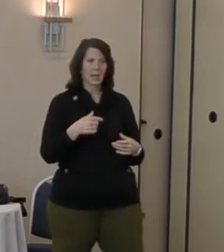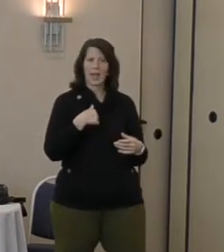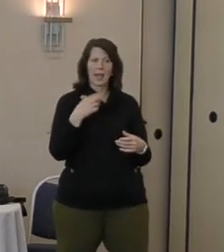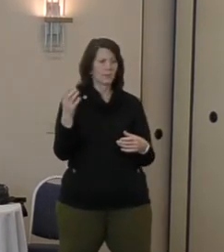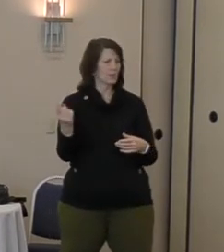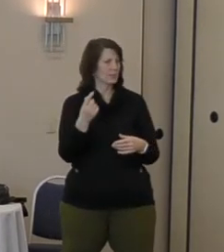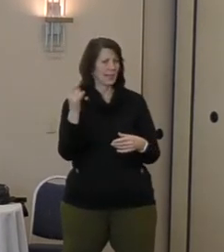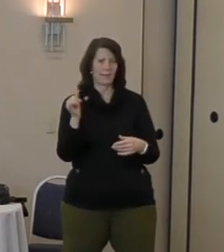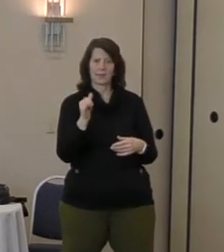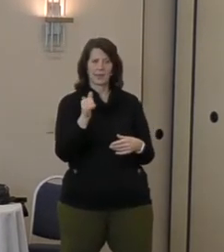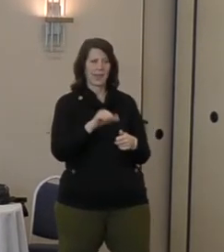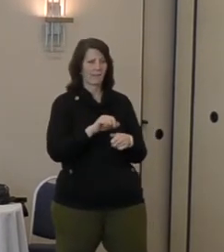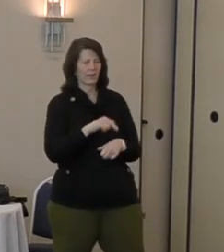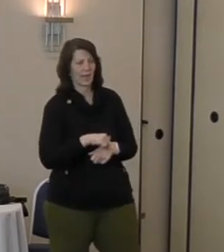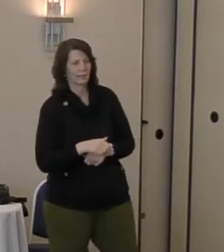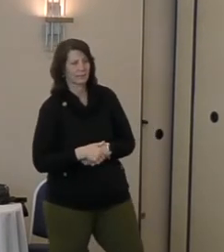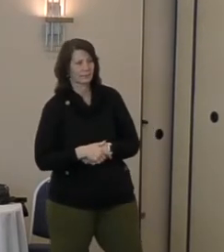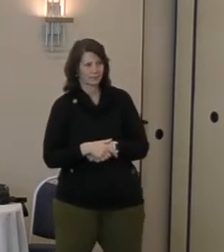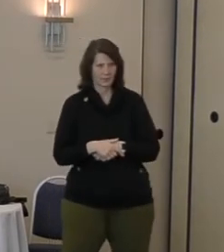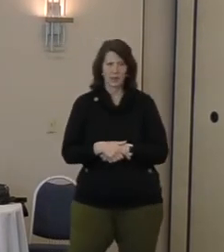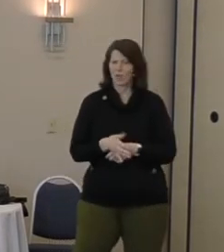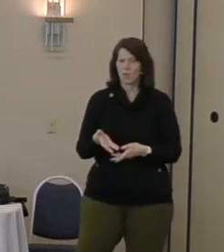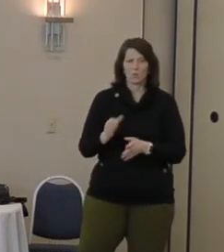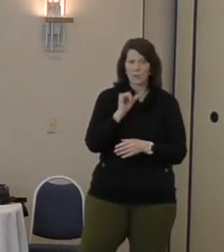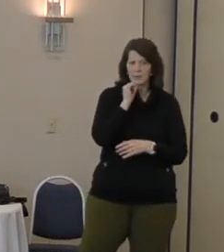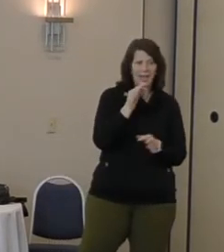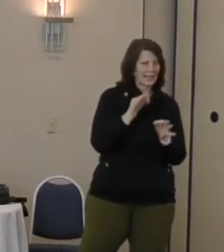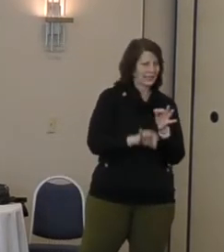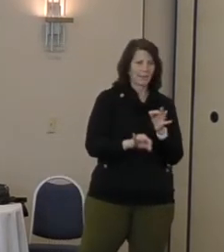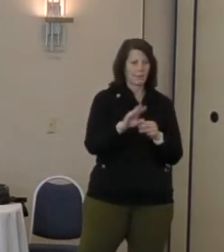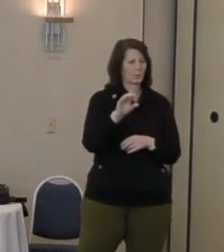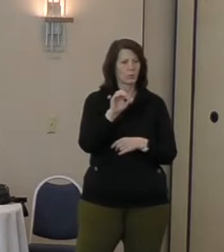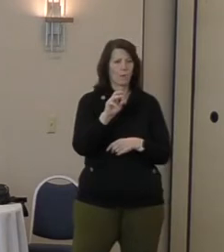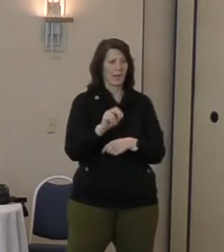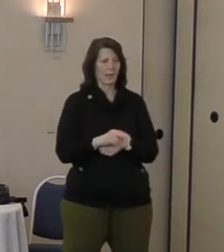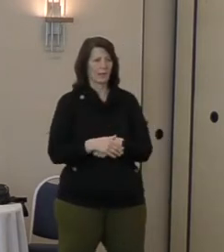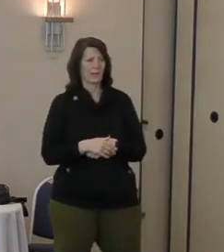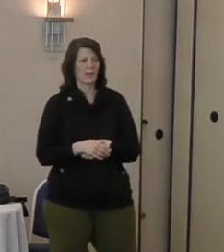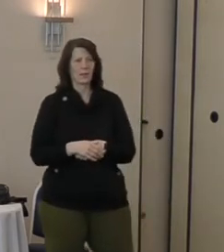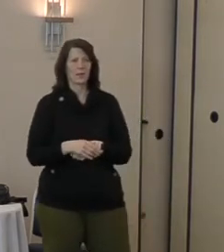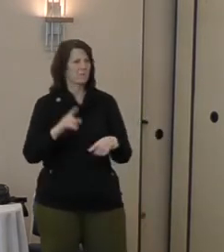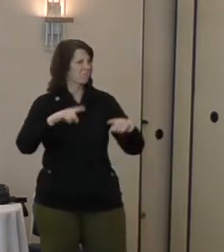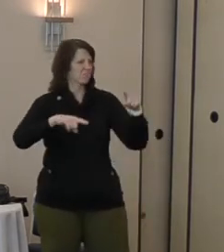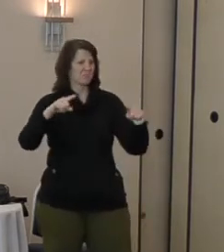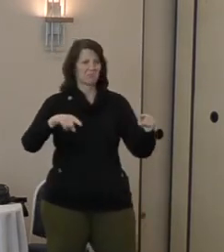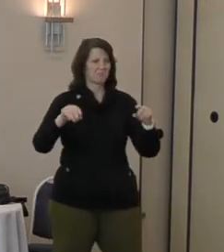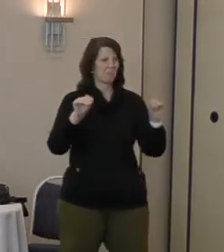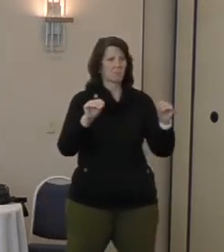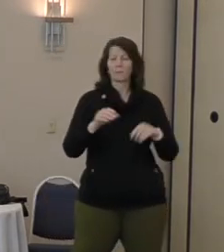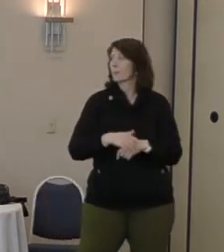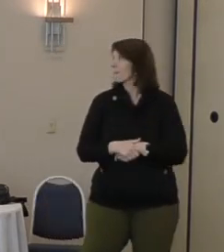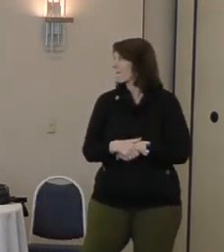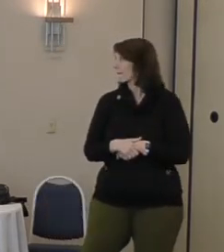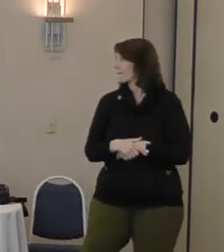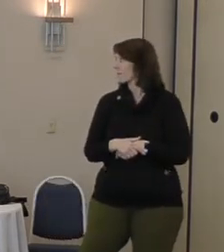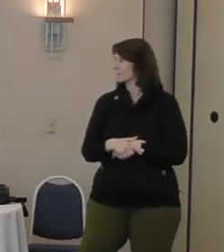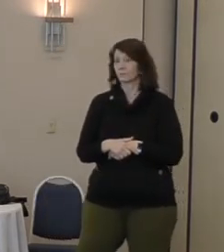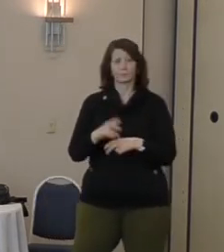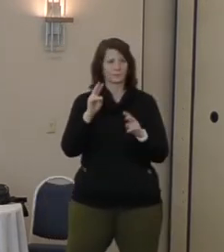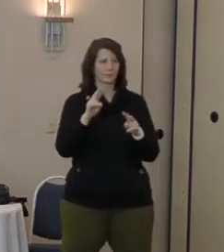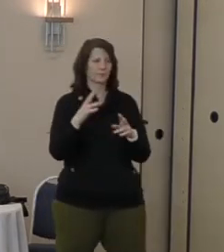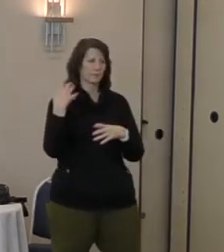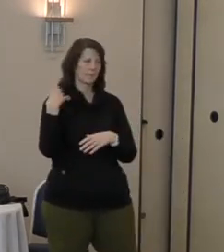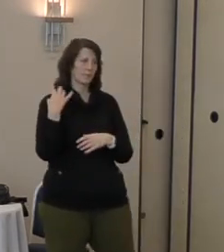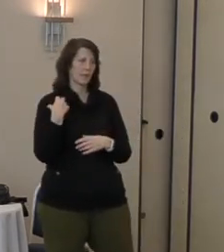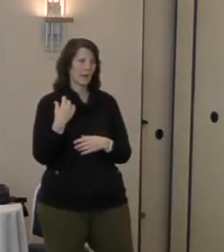same thing every time. Rugby is not a simple domain. There are all kinds of moving parts, right? And I watch